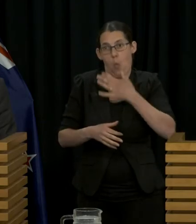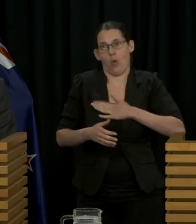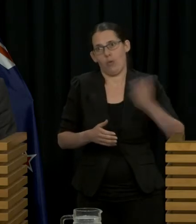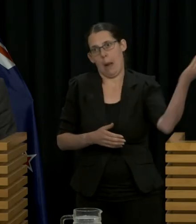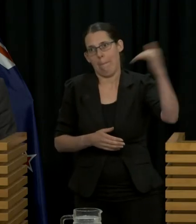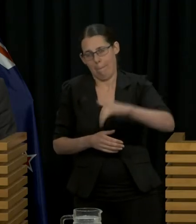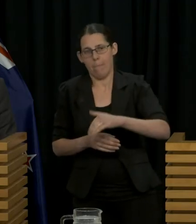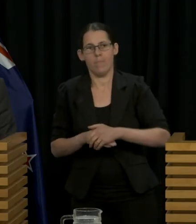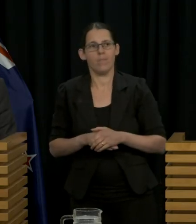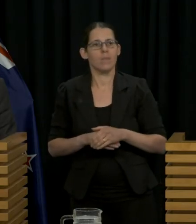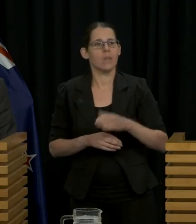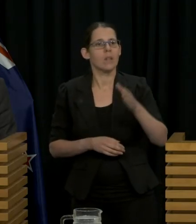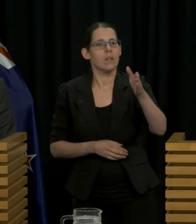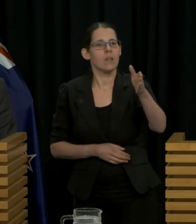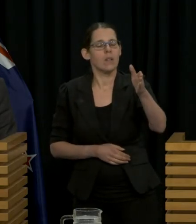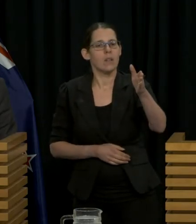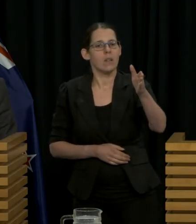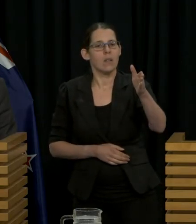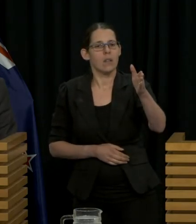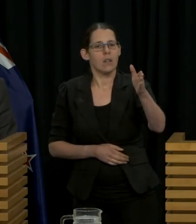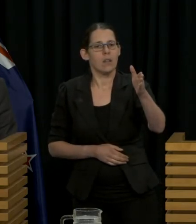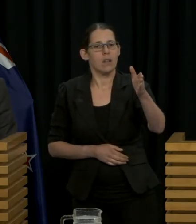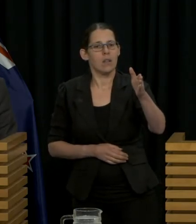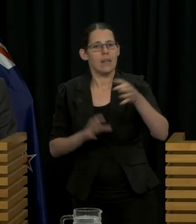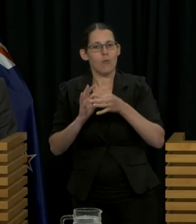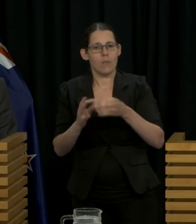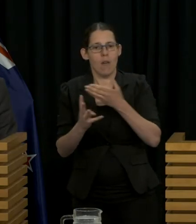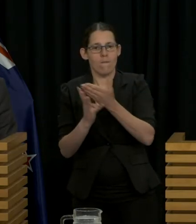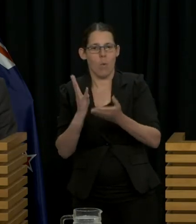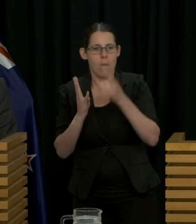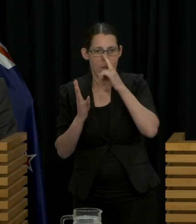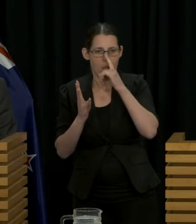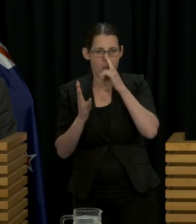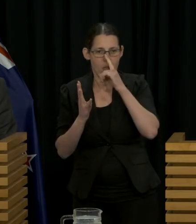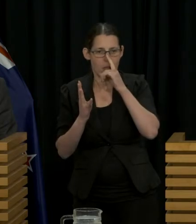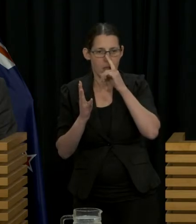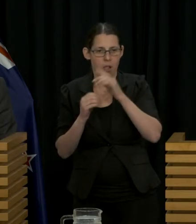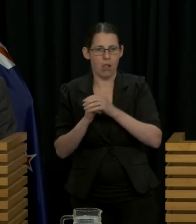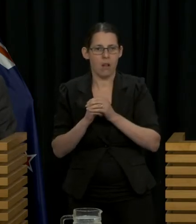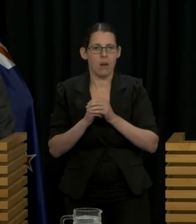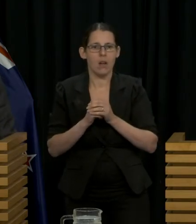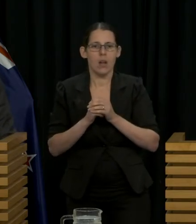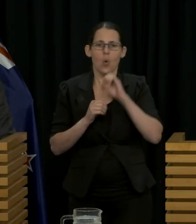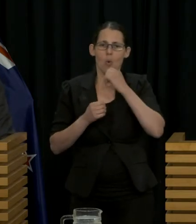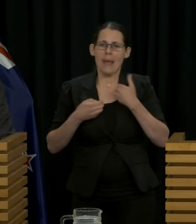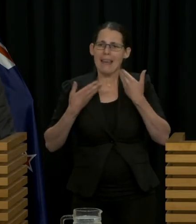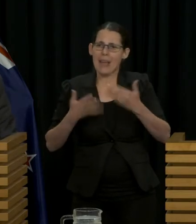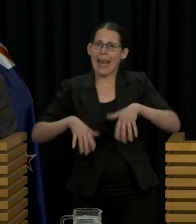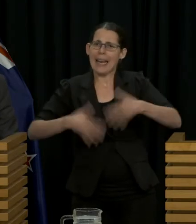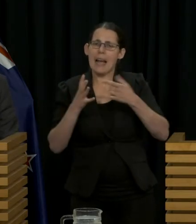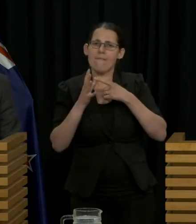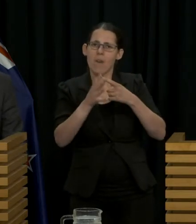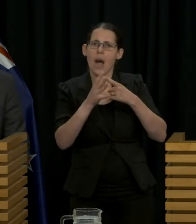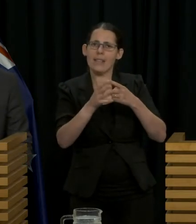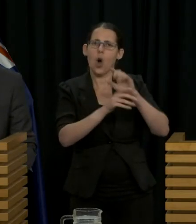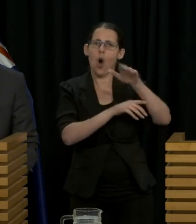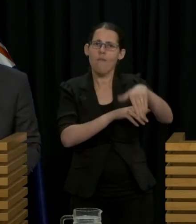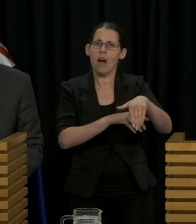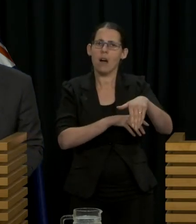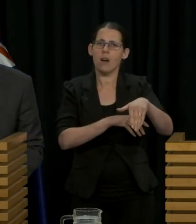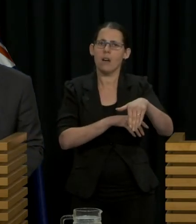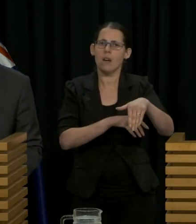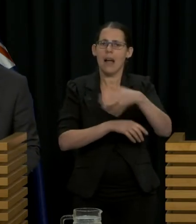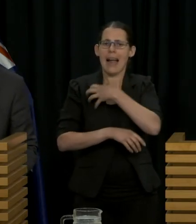Minister Davis or Te Arawhiti any advice around the government's presence at Waitangi next week? As the Director General has